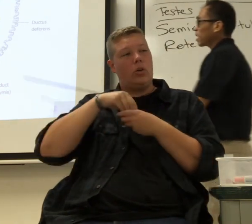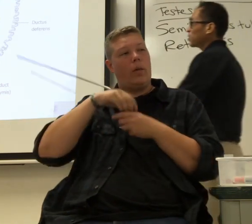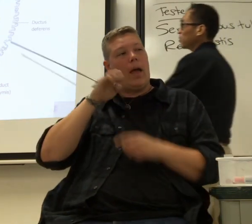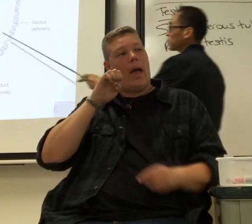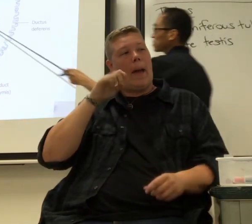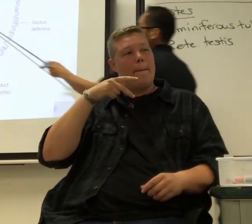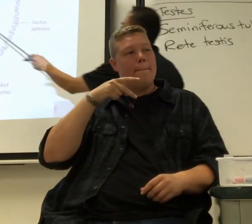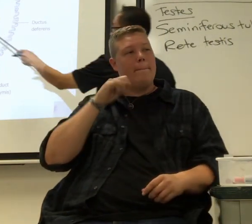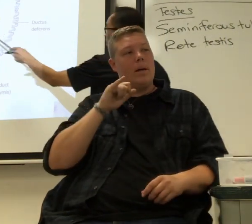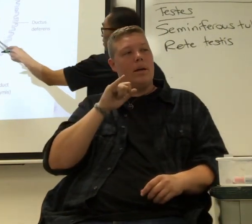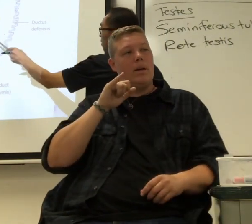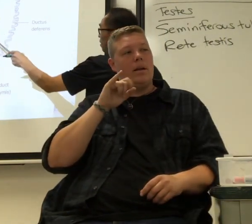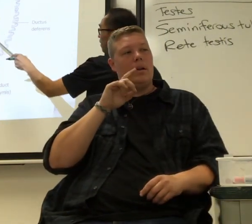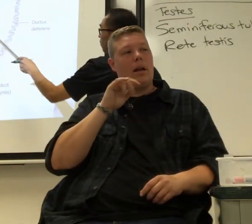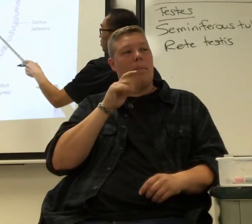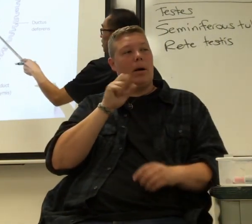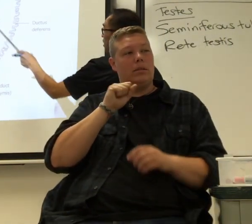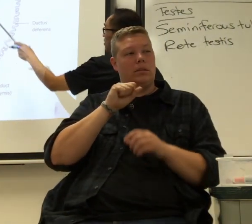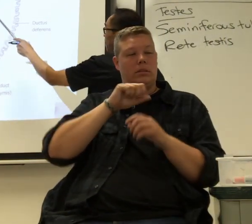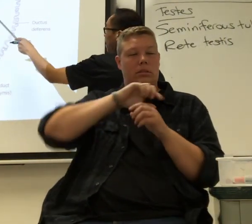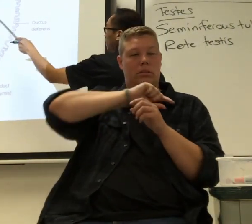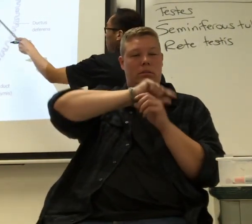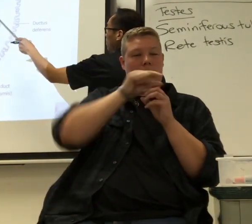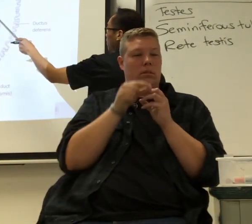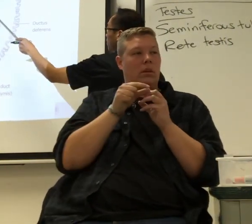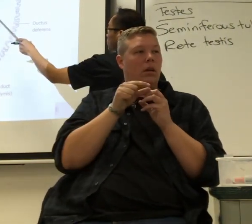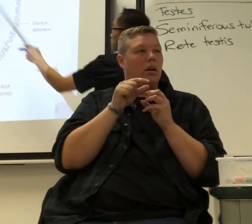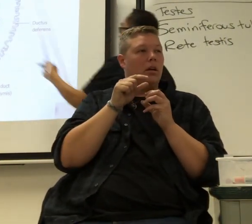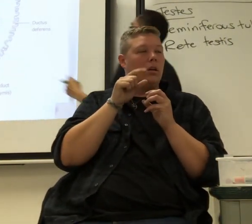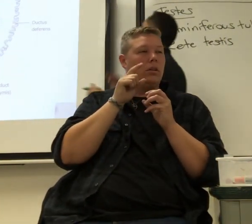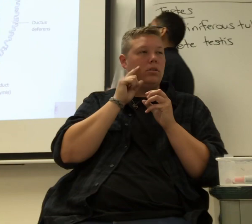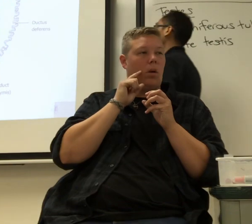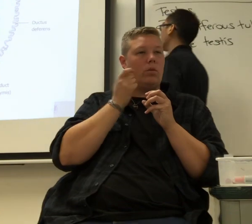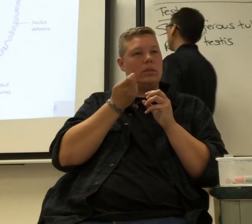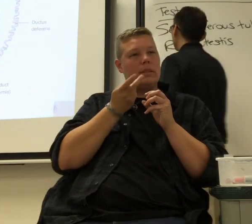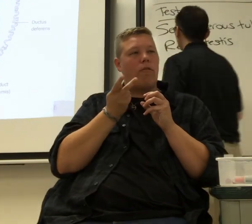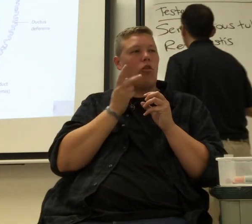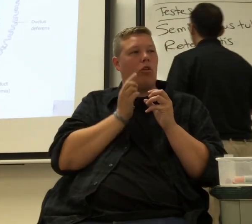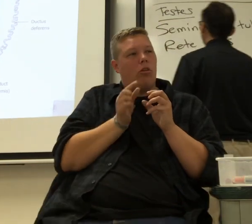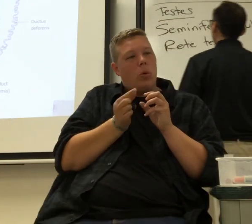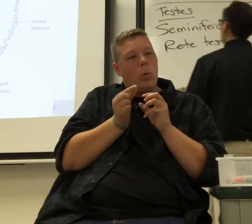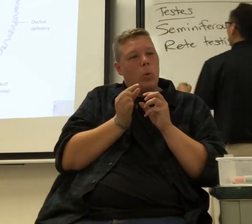efferent ductules that will lead to the head of epididymis.